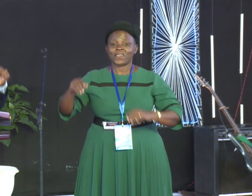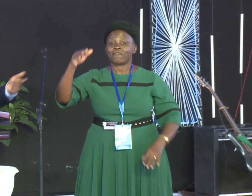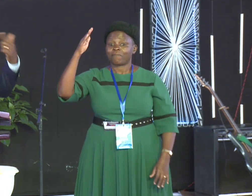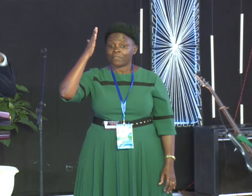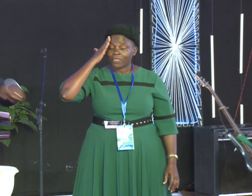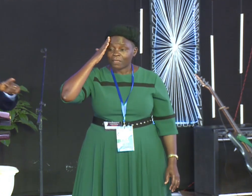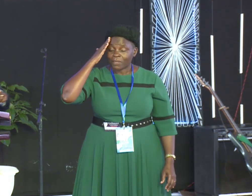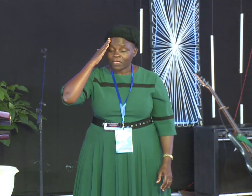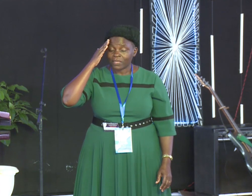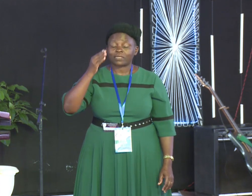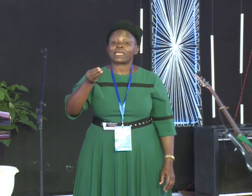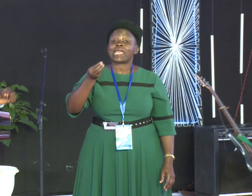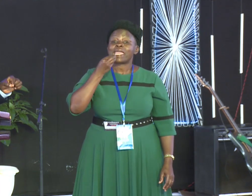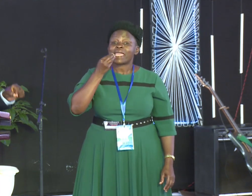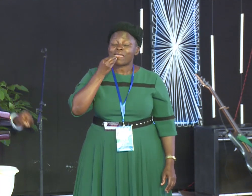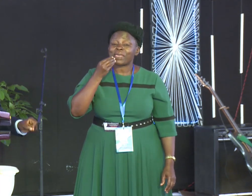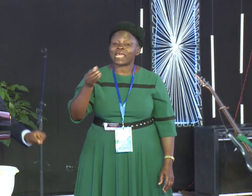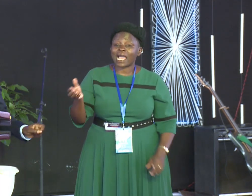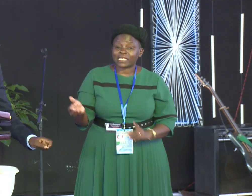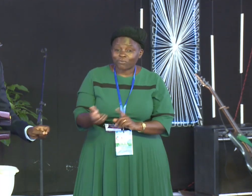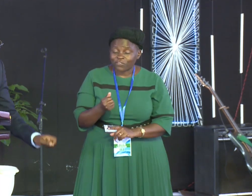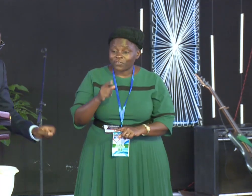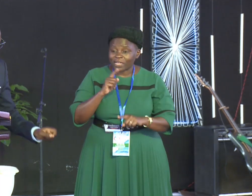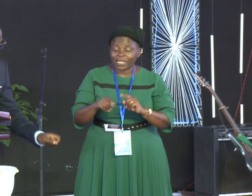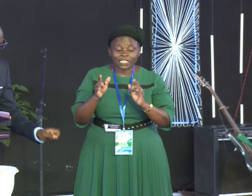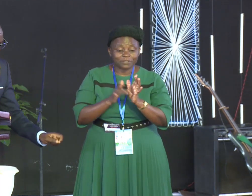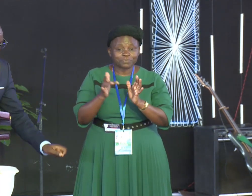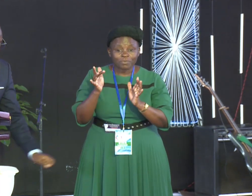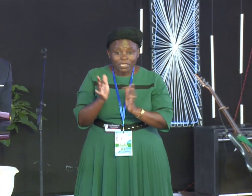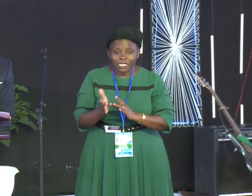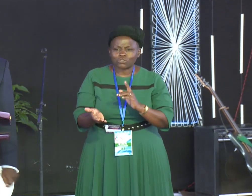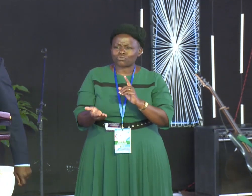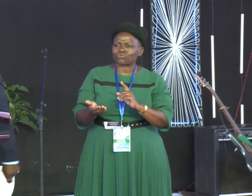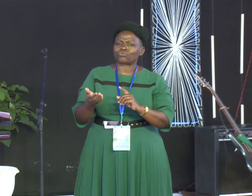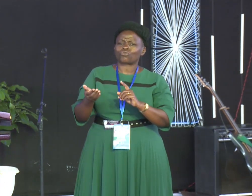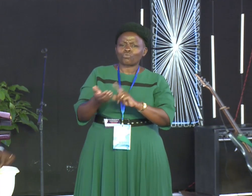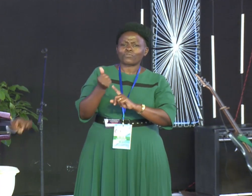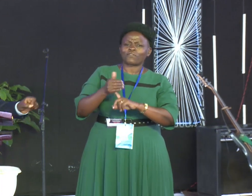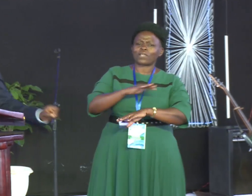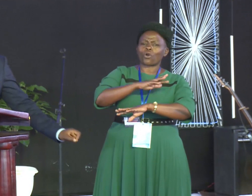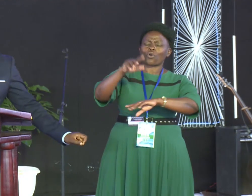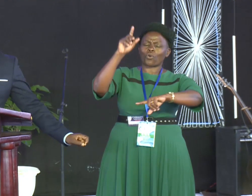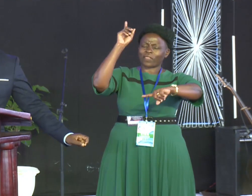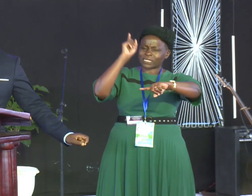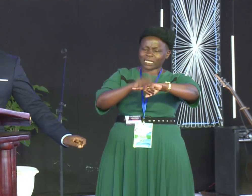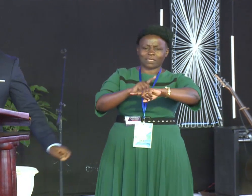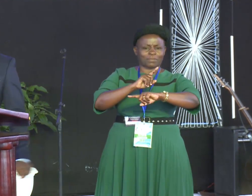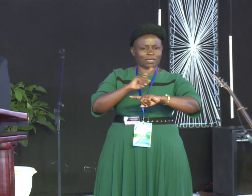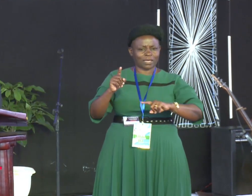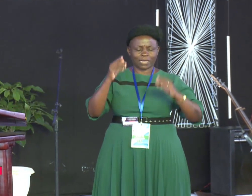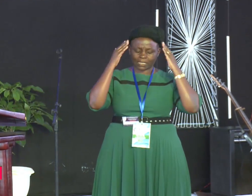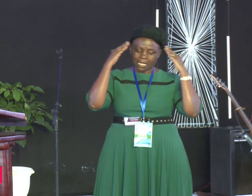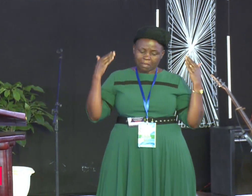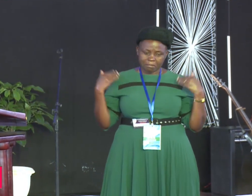She knew she will need the food. But Jesus, not at all times.